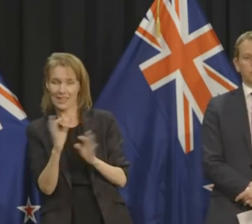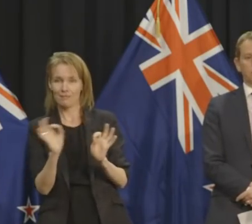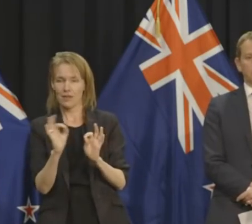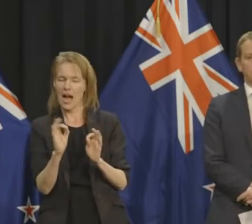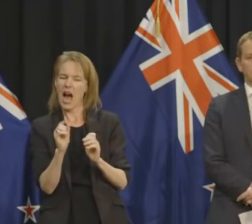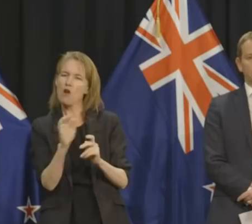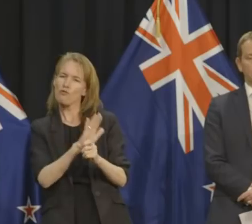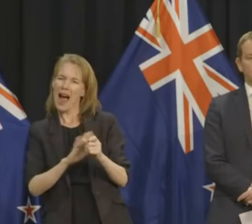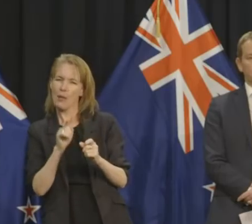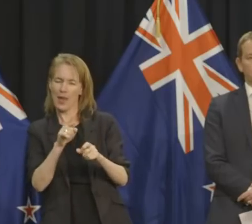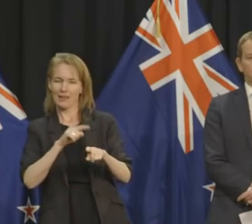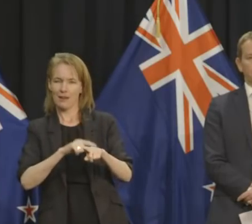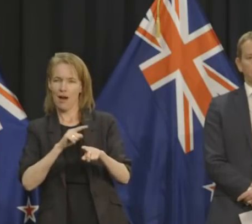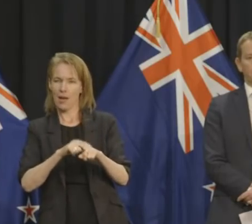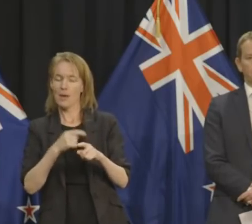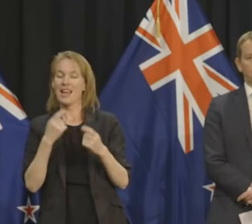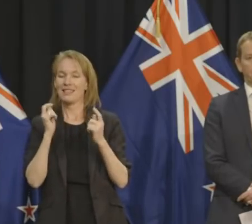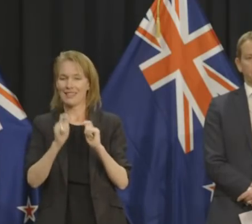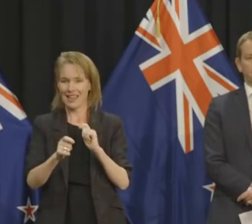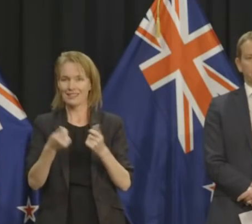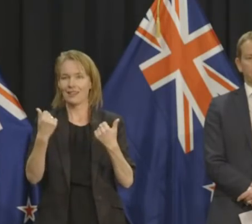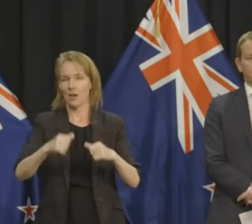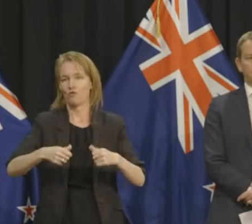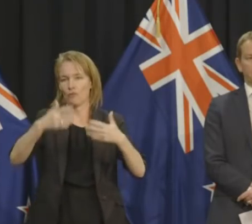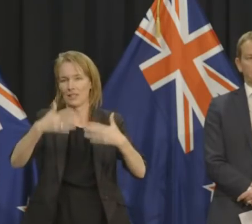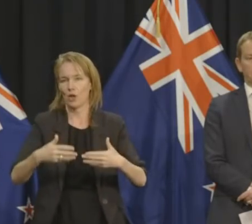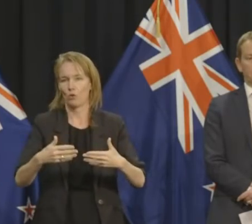For the people that may have been in that countdown?